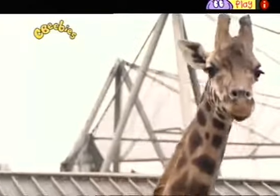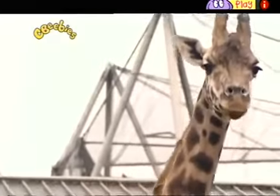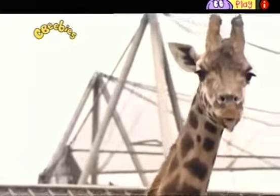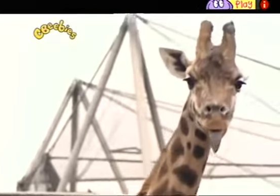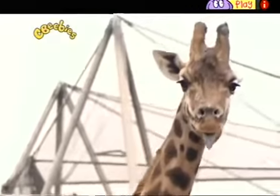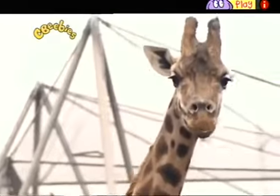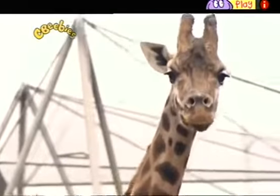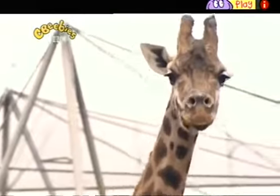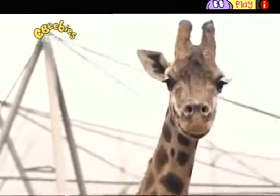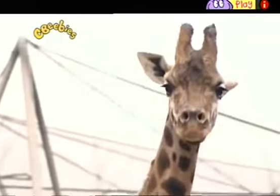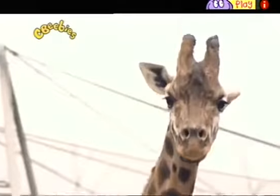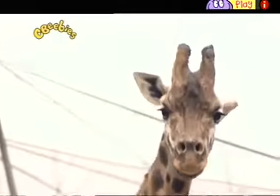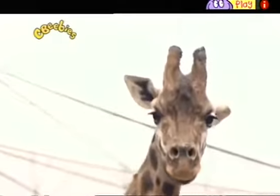Hello, giraffe.